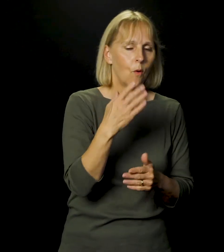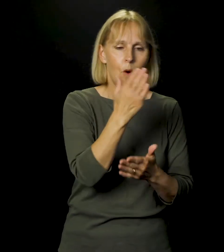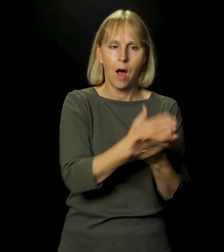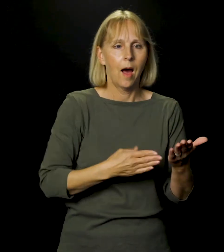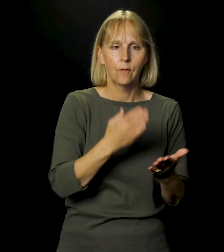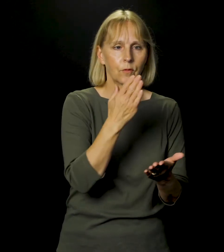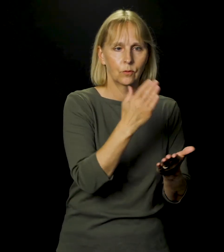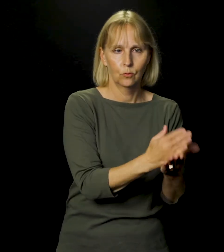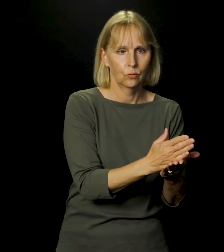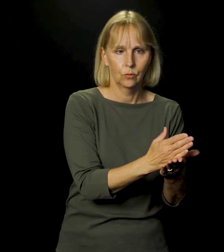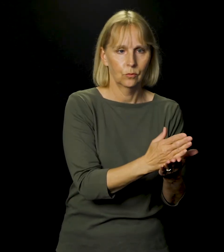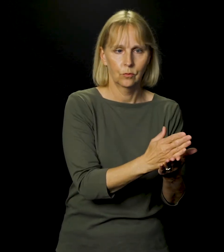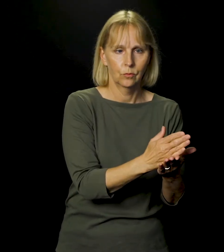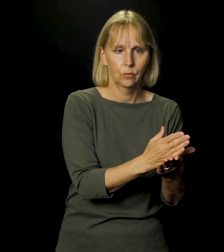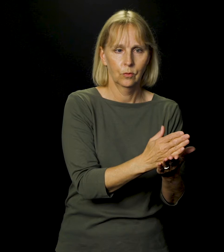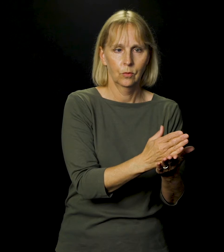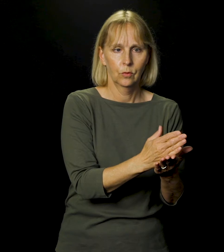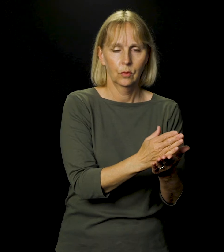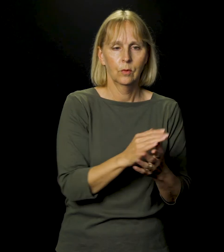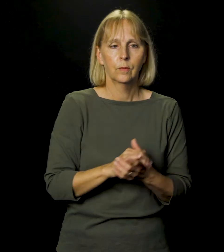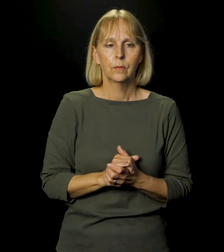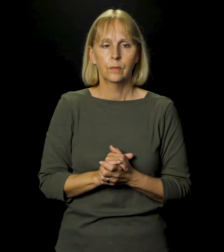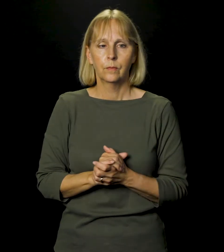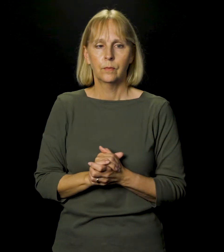half-truth that promises to fulfill us.